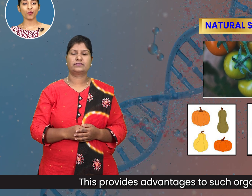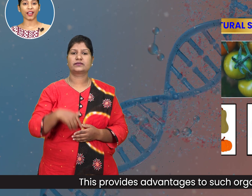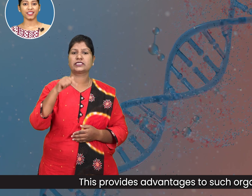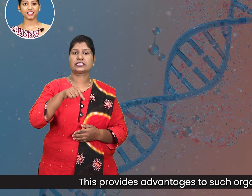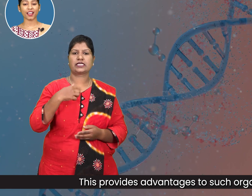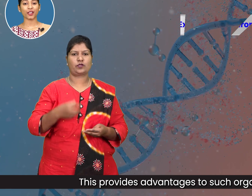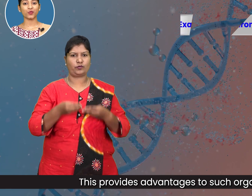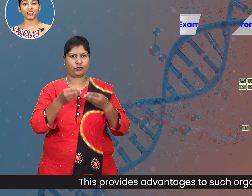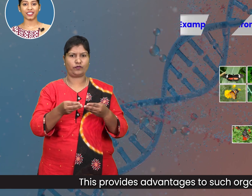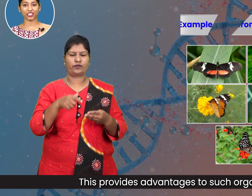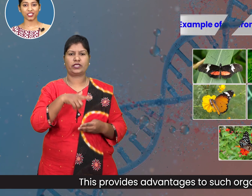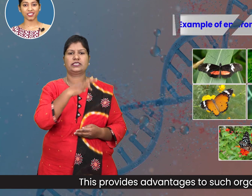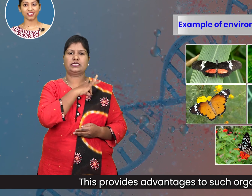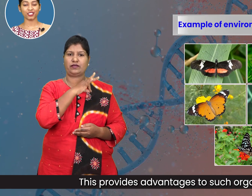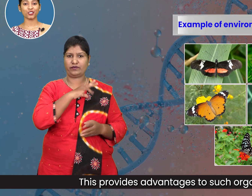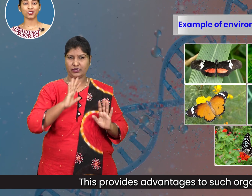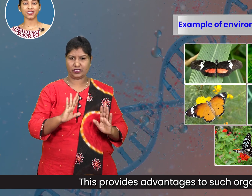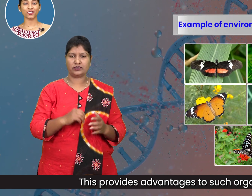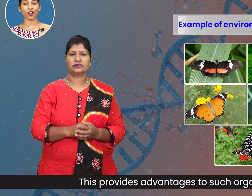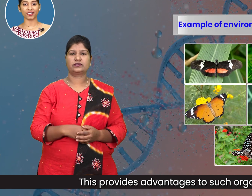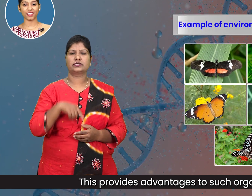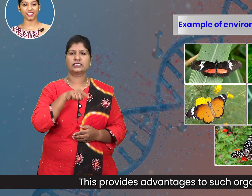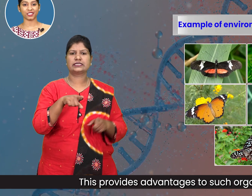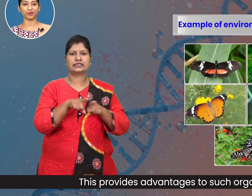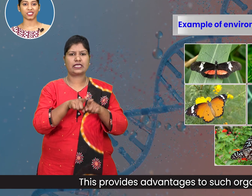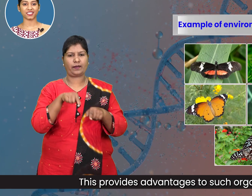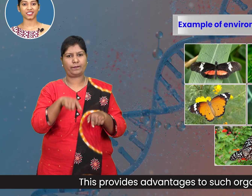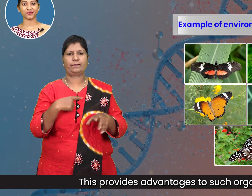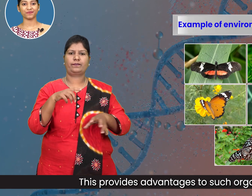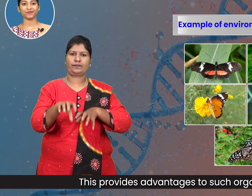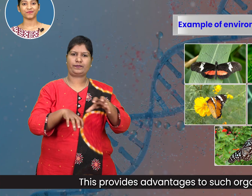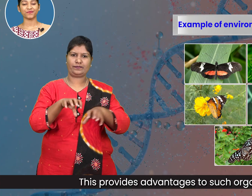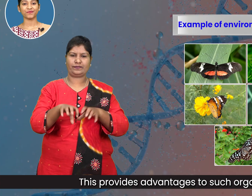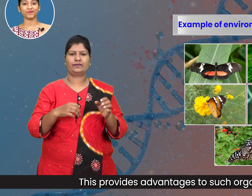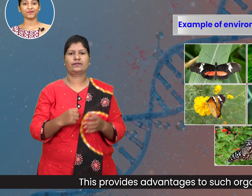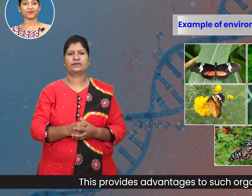This provides advantages to such organisms.